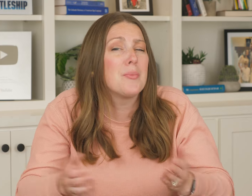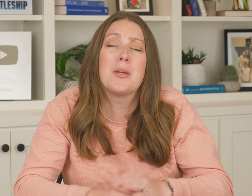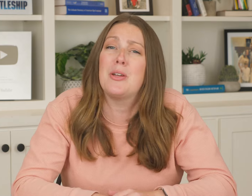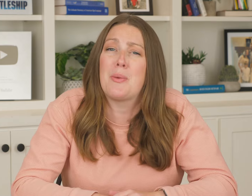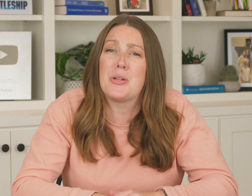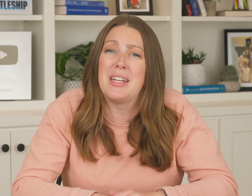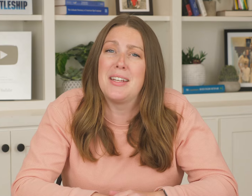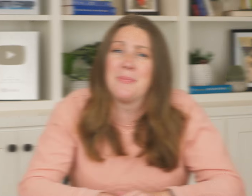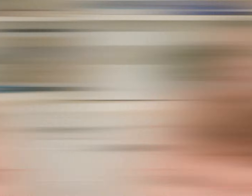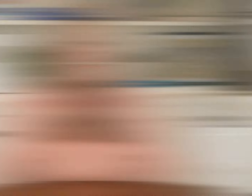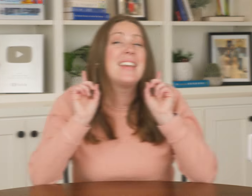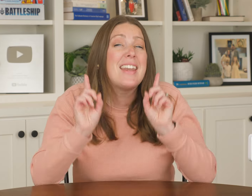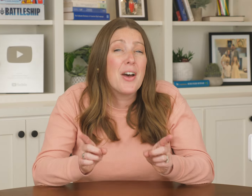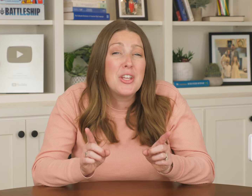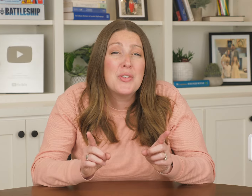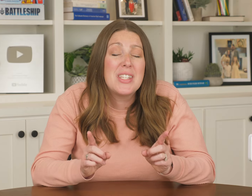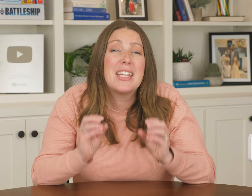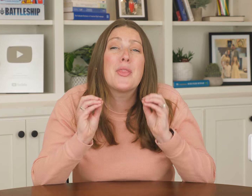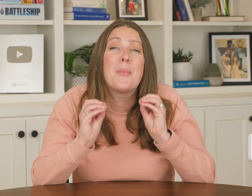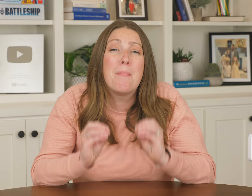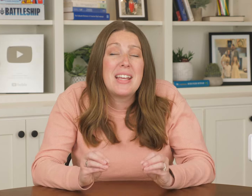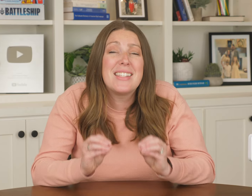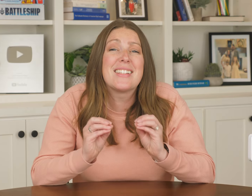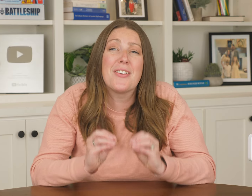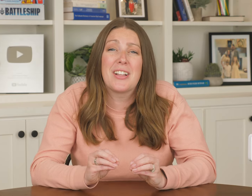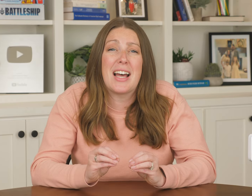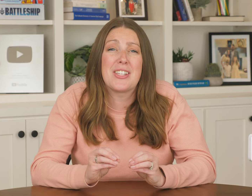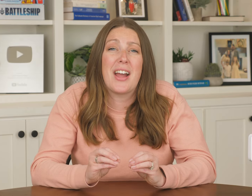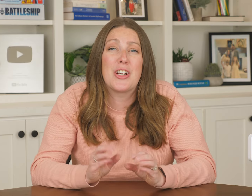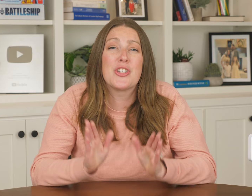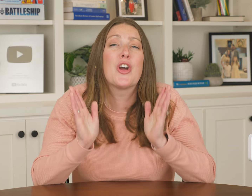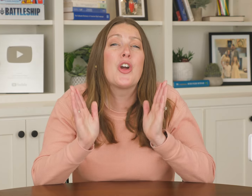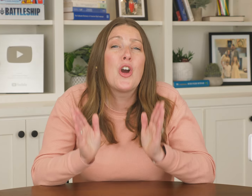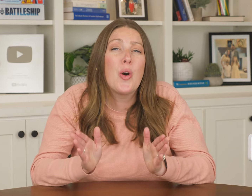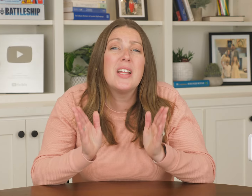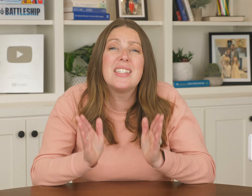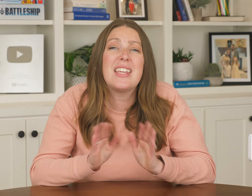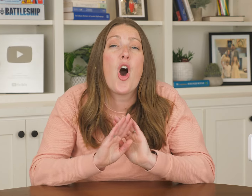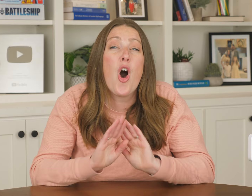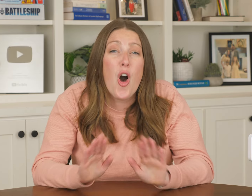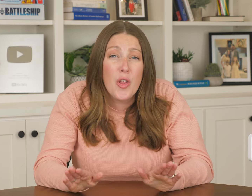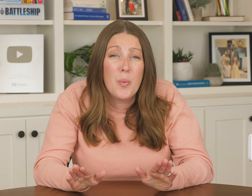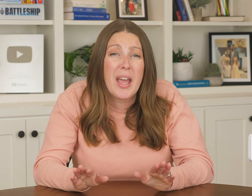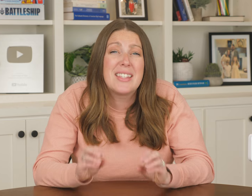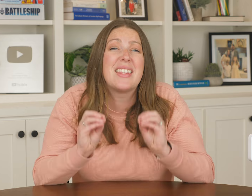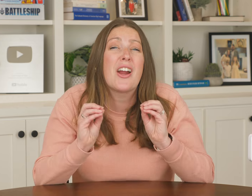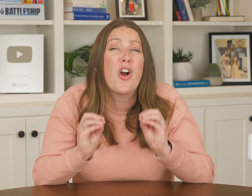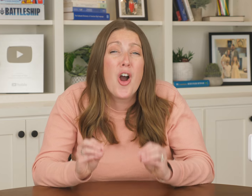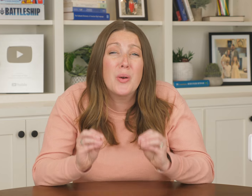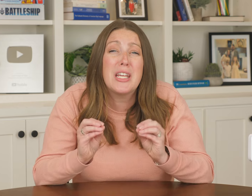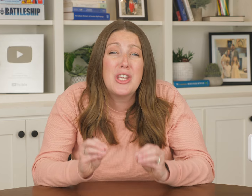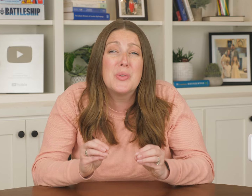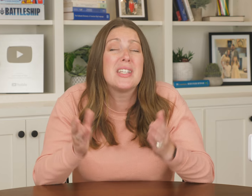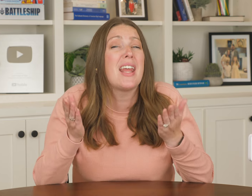can be represented. Now that you've seen the basics of classifiers, go and see all the ways that they are already used in